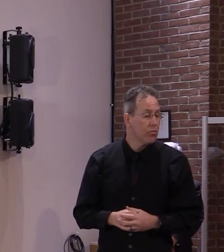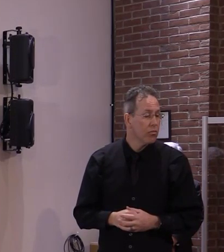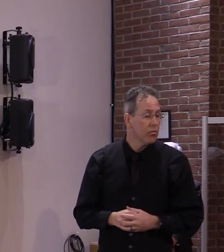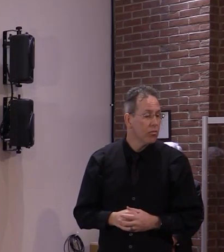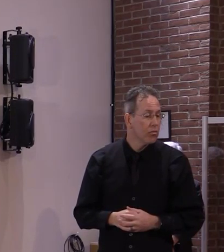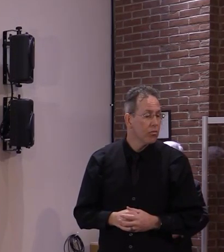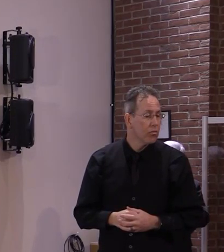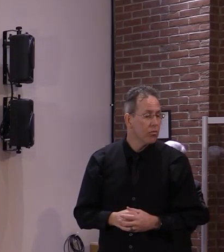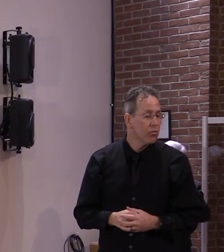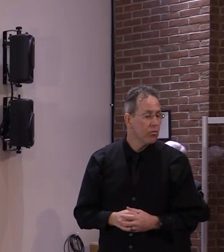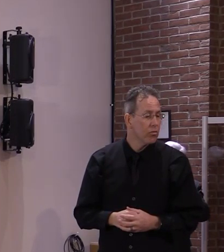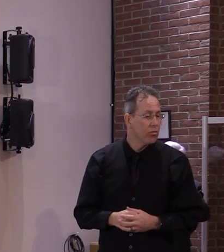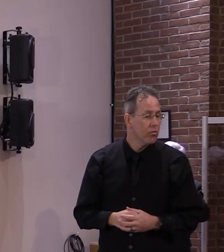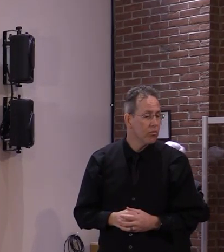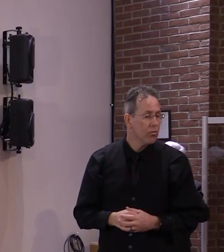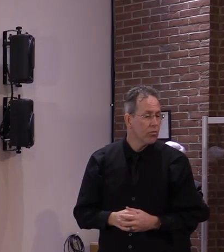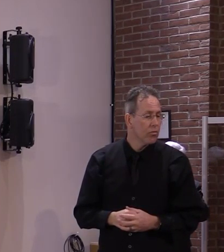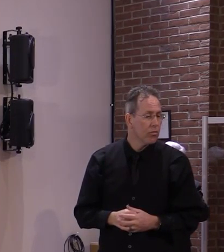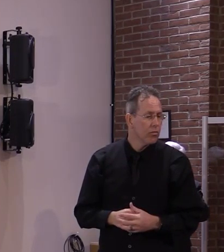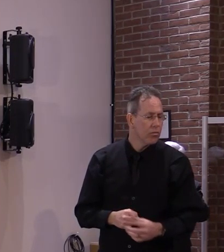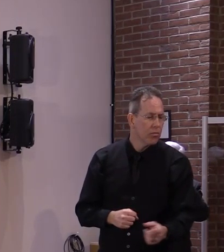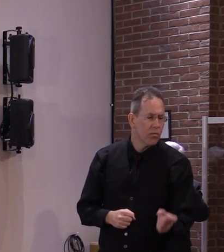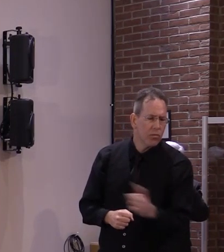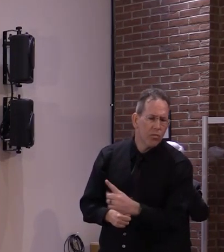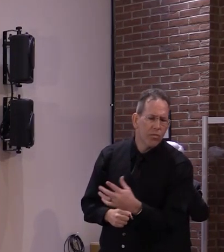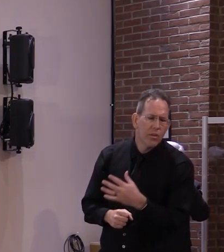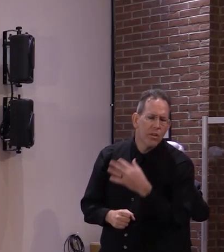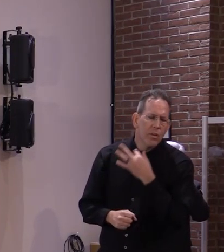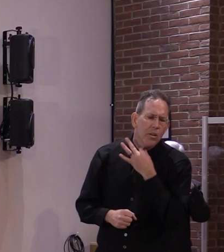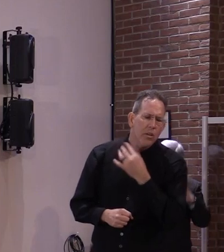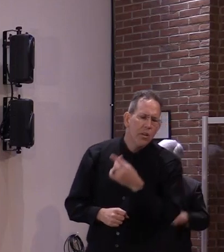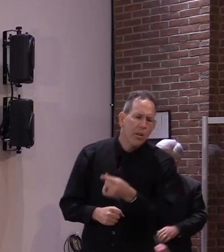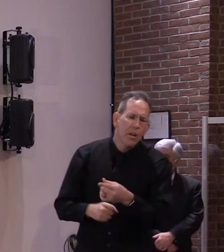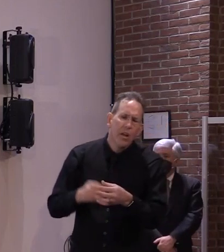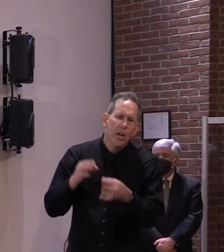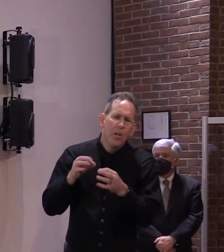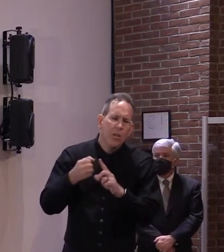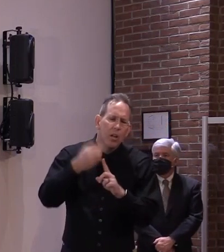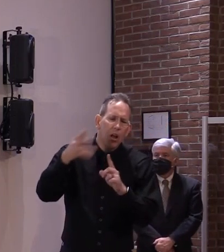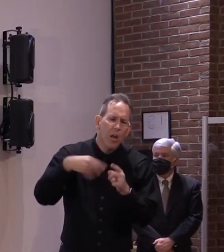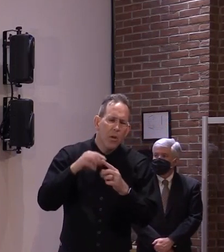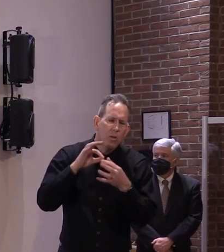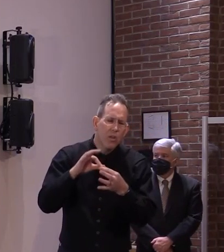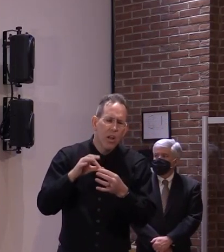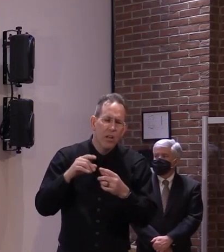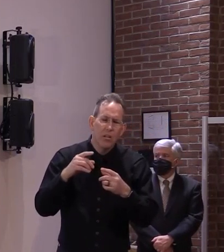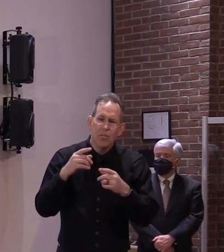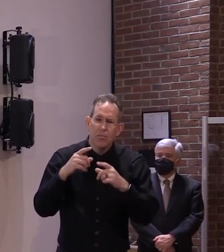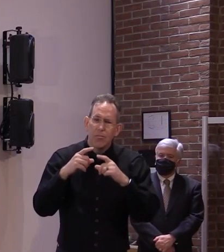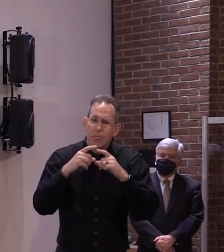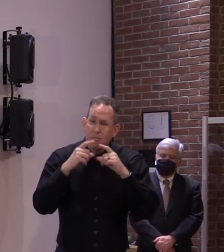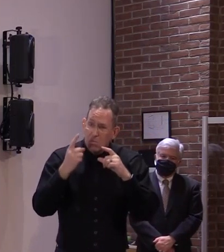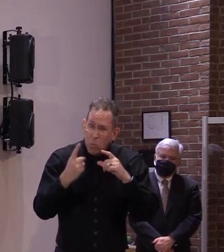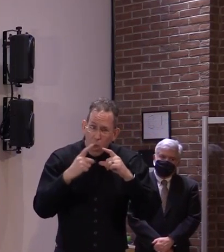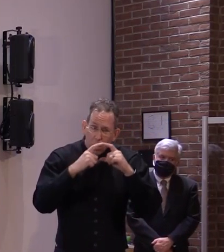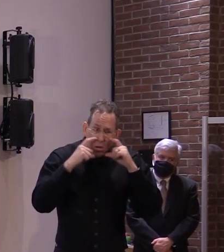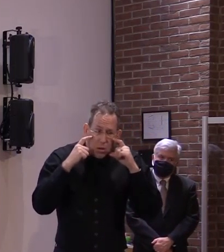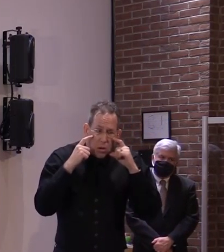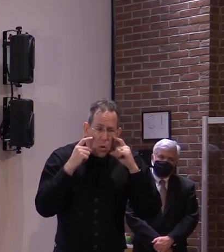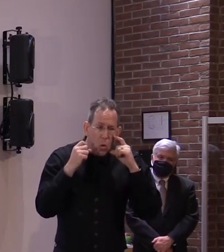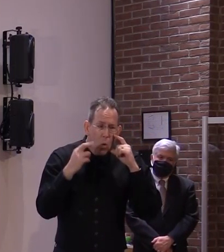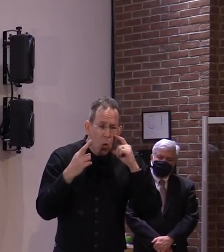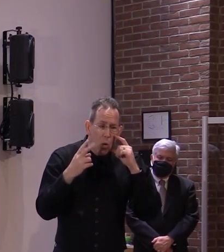single use, one mask per patient. Now, because of supply issues, sometimes people wear one all day or multiple days. Is there any guidance for